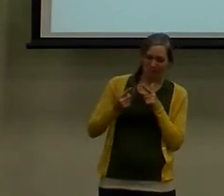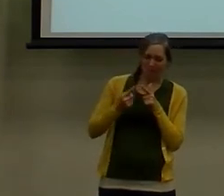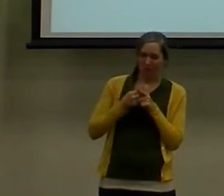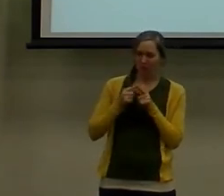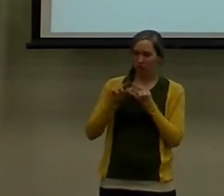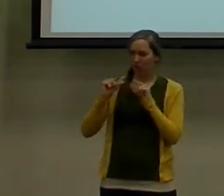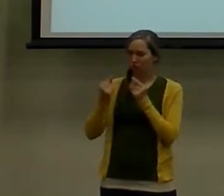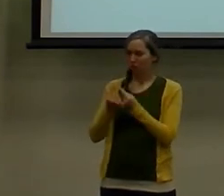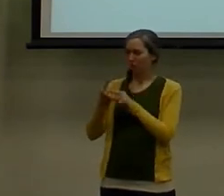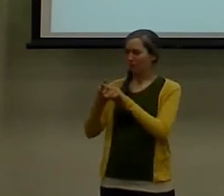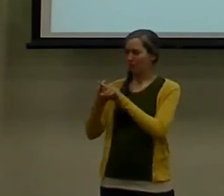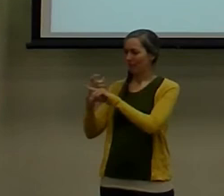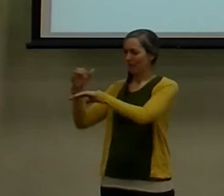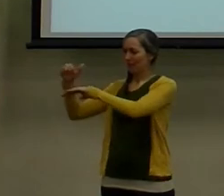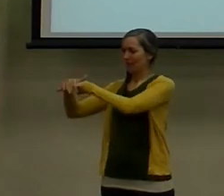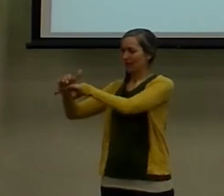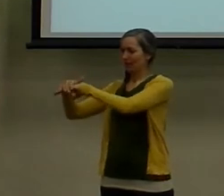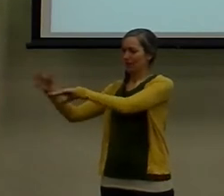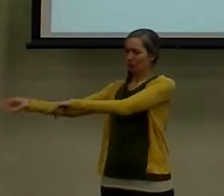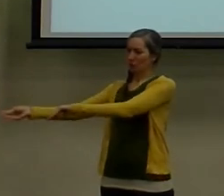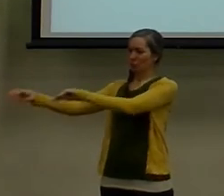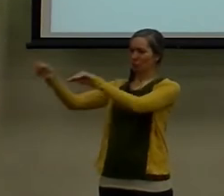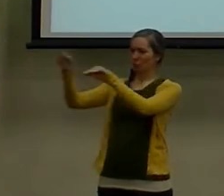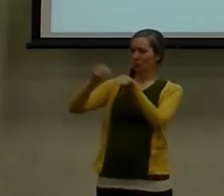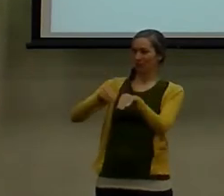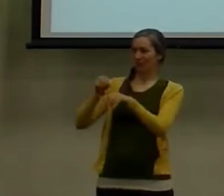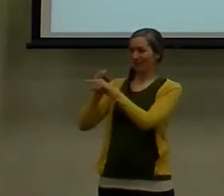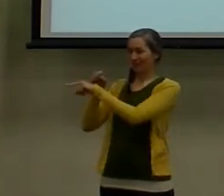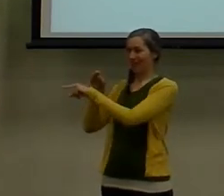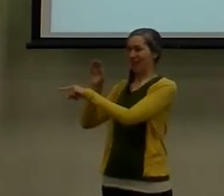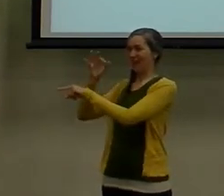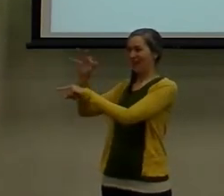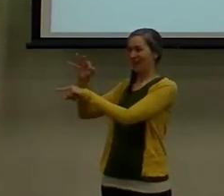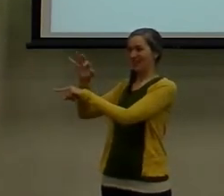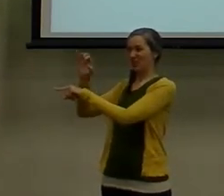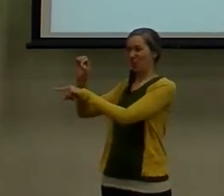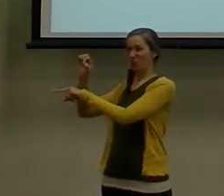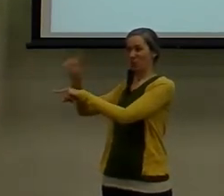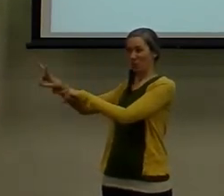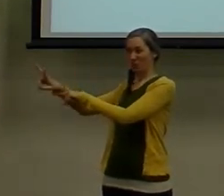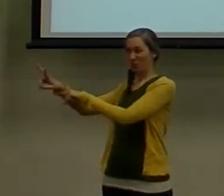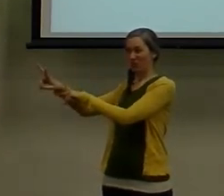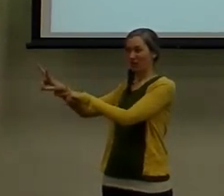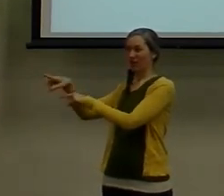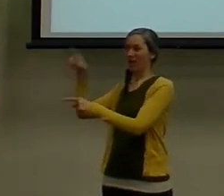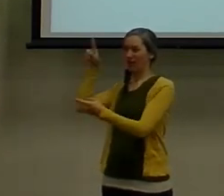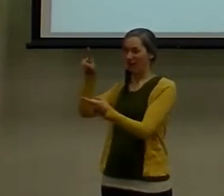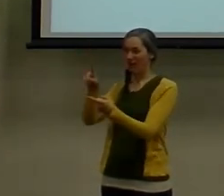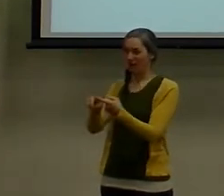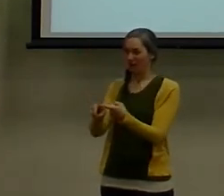England, from 1902 till